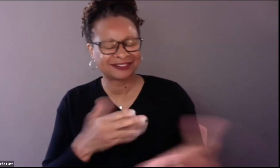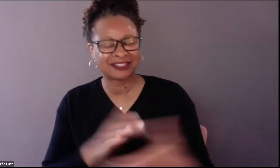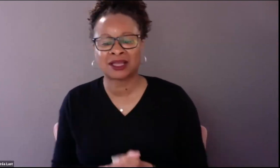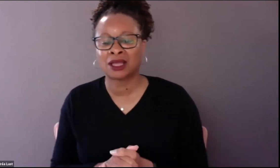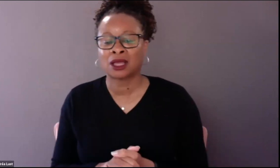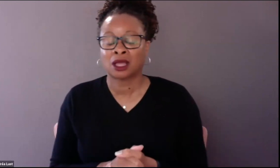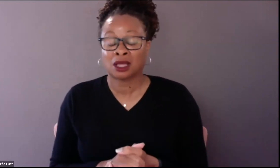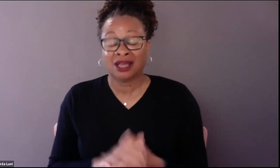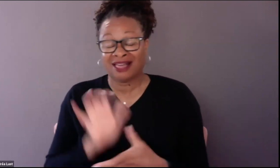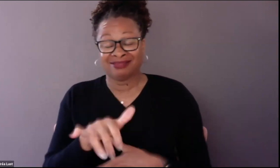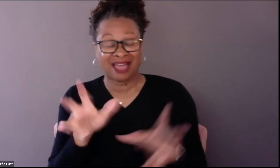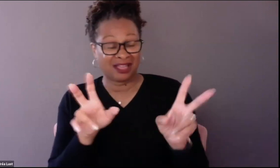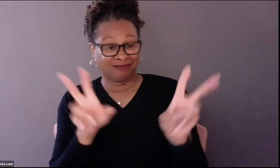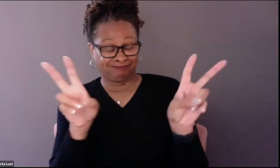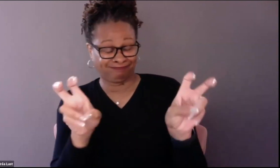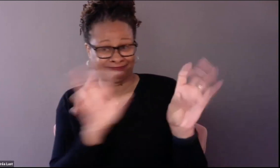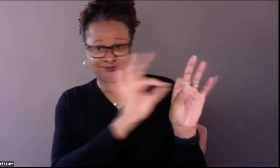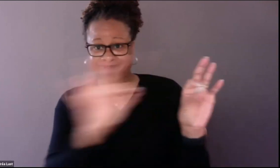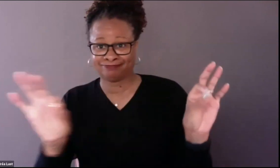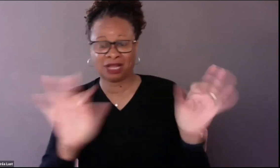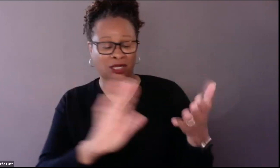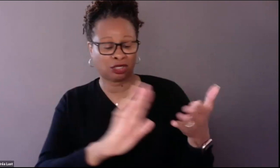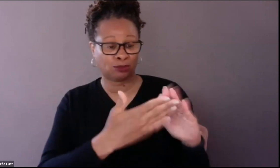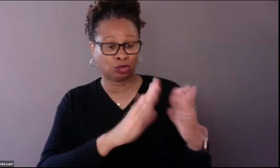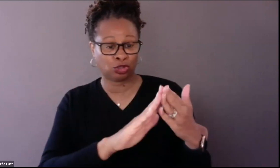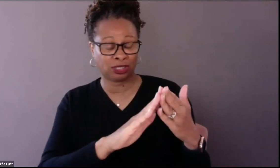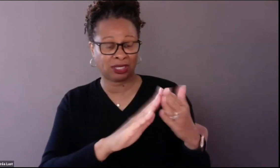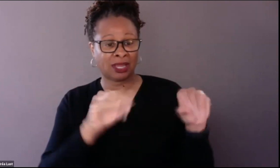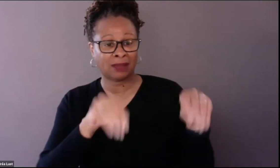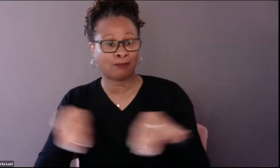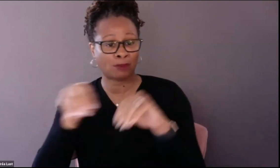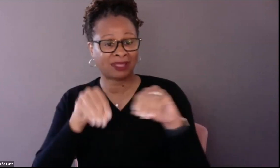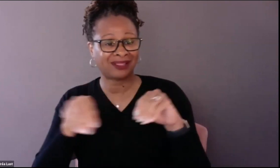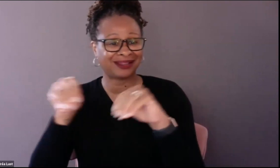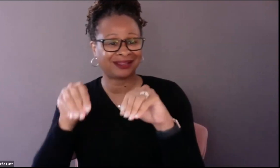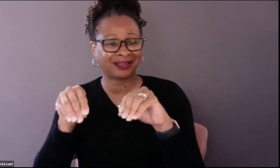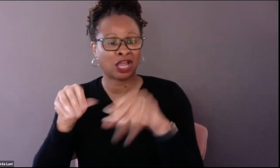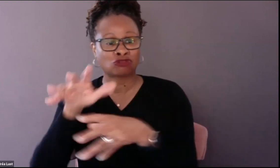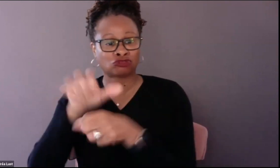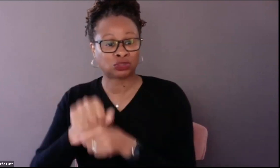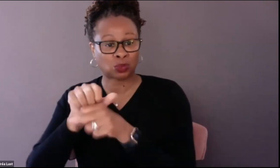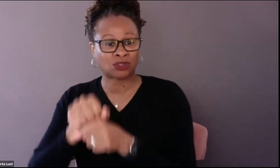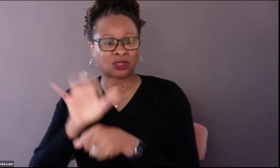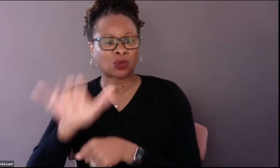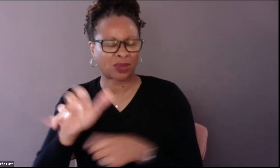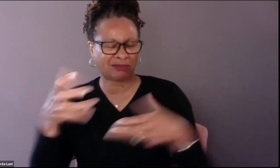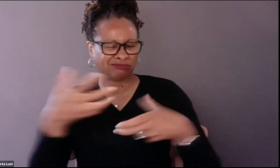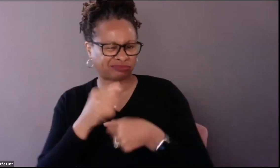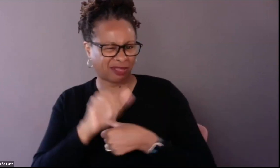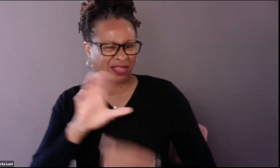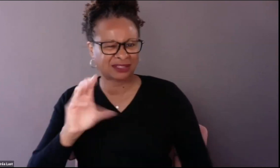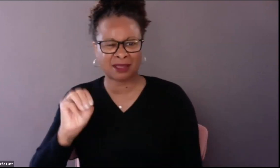coined the term community mobility rituals to describe the work we do. There's